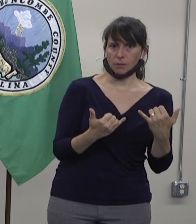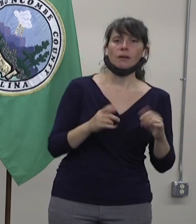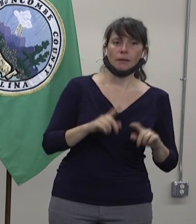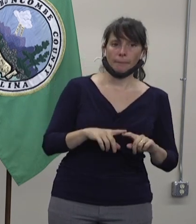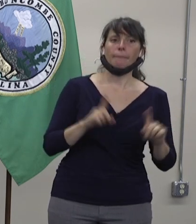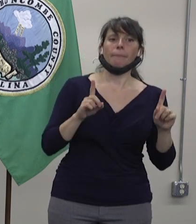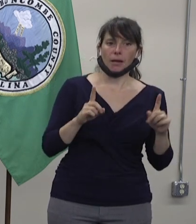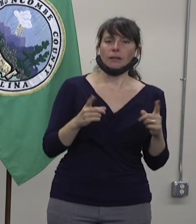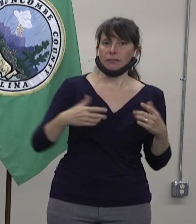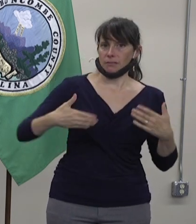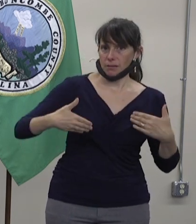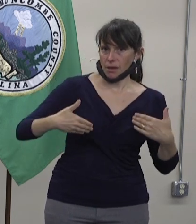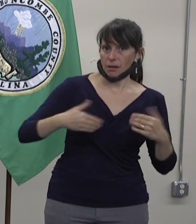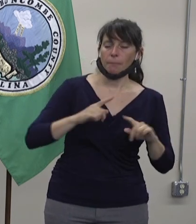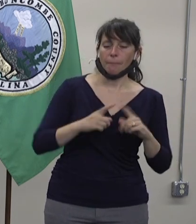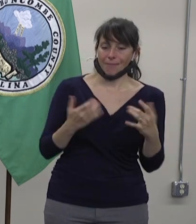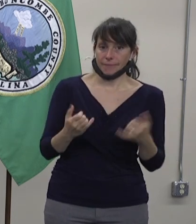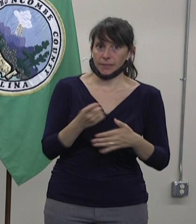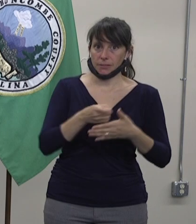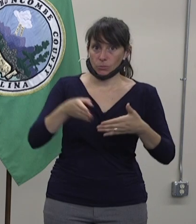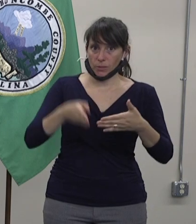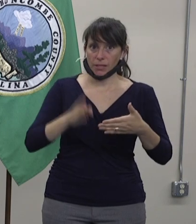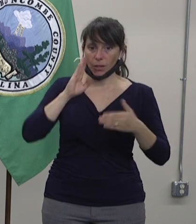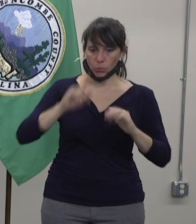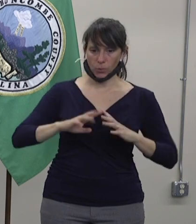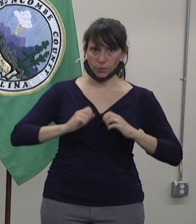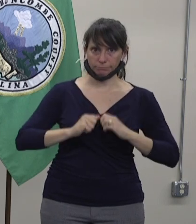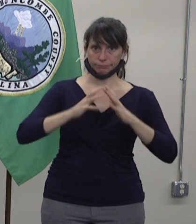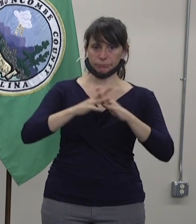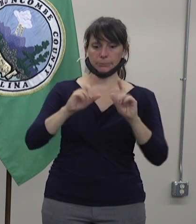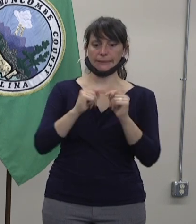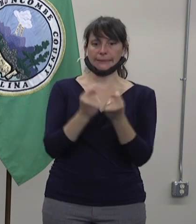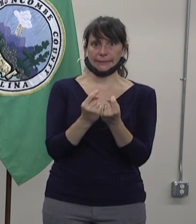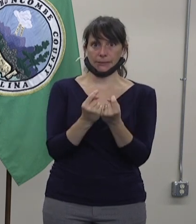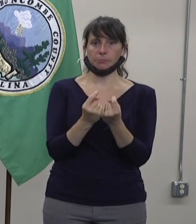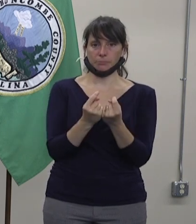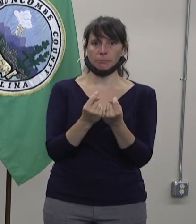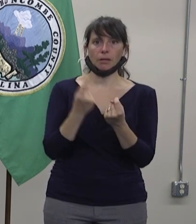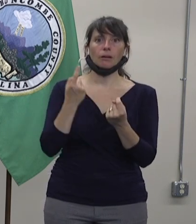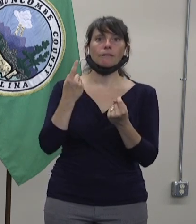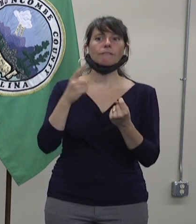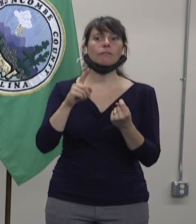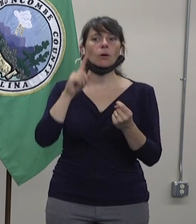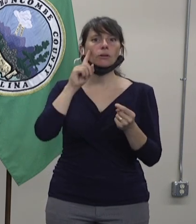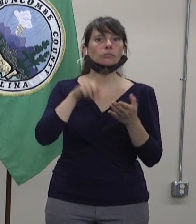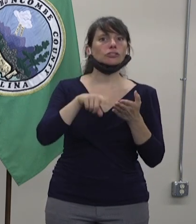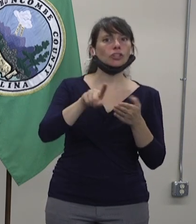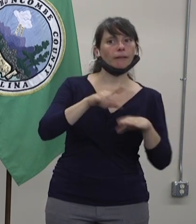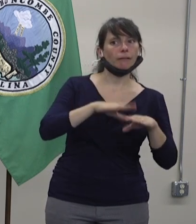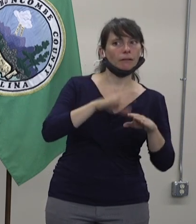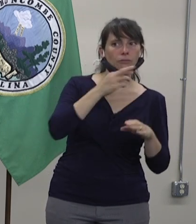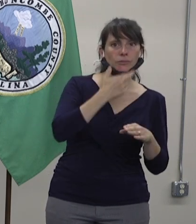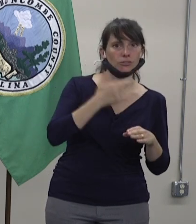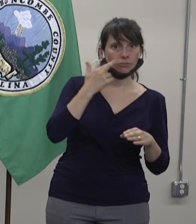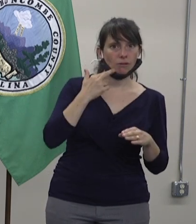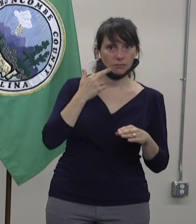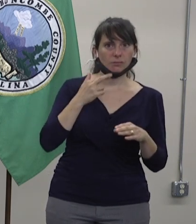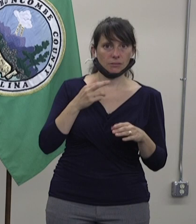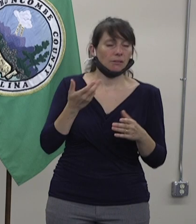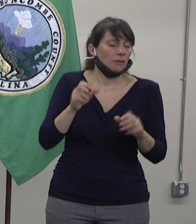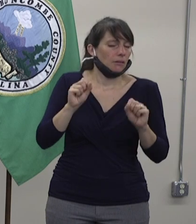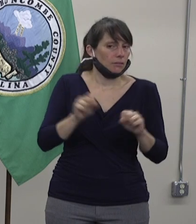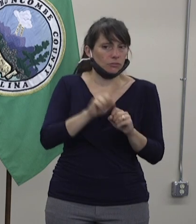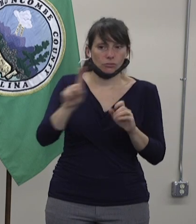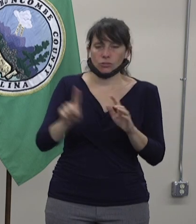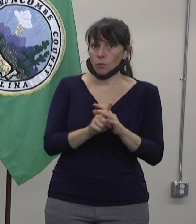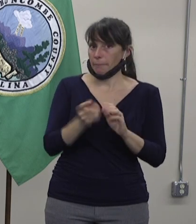a joint response team to spot check restaurants and breweries for compliance with the orders. This